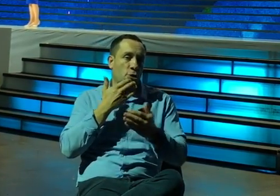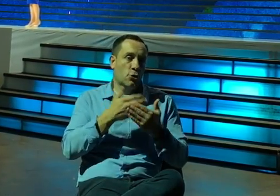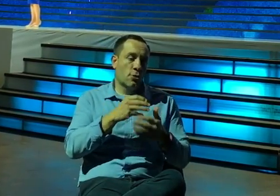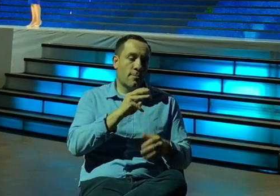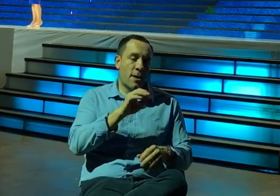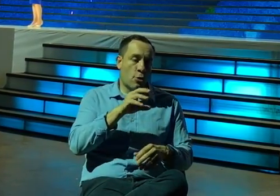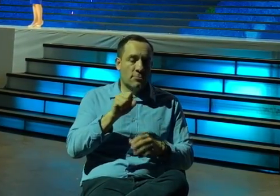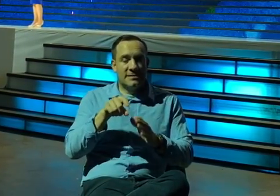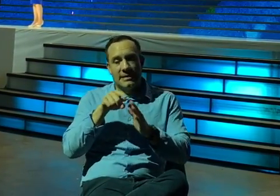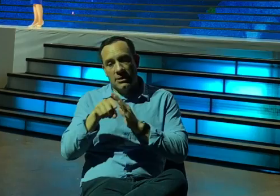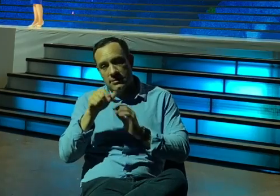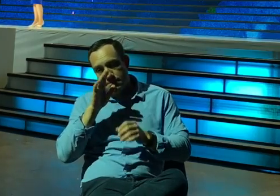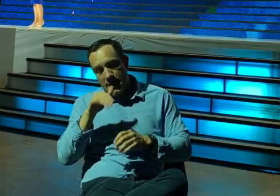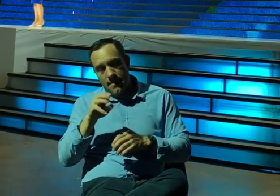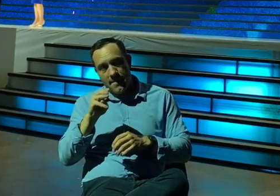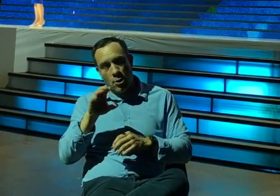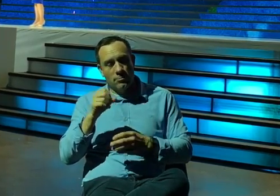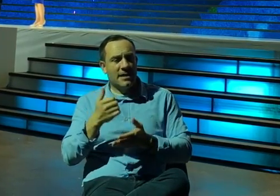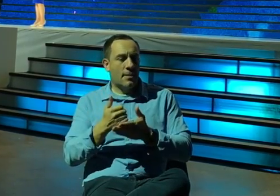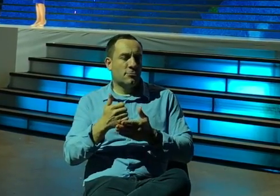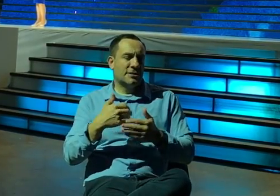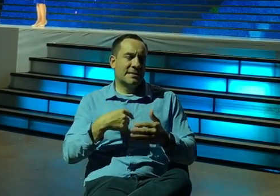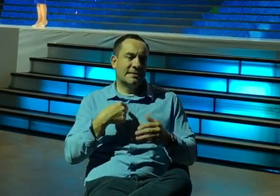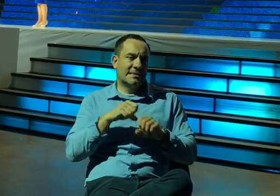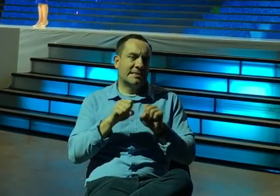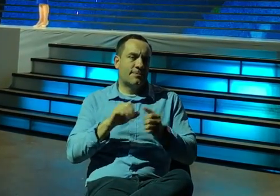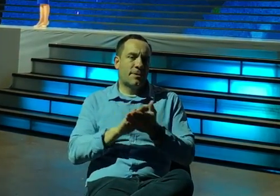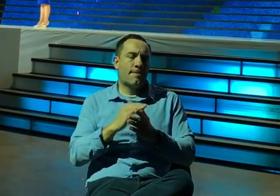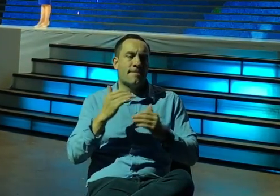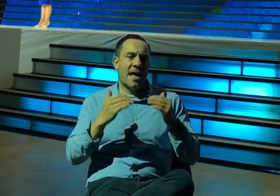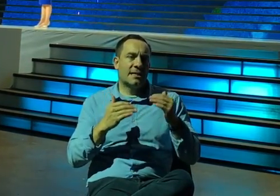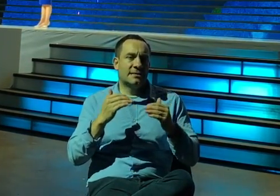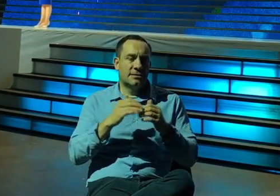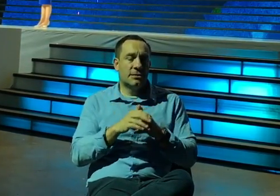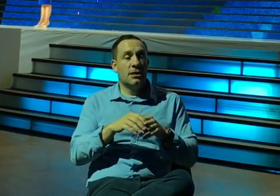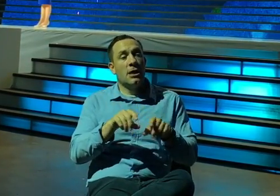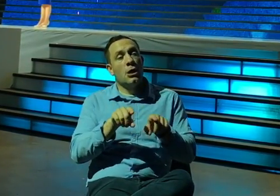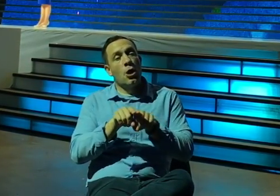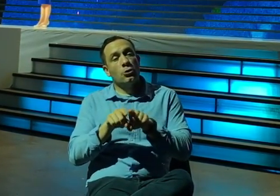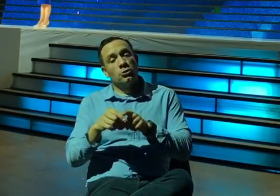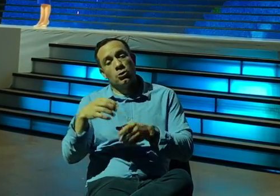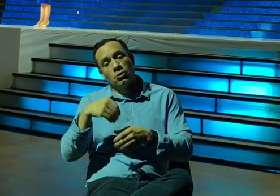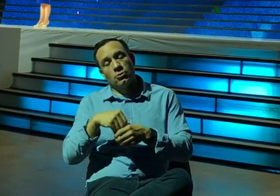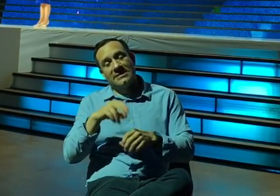in your system. VitalBiome also includes Bacillus coagulans